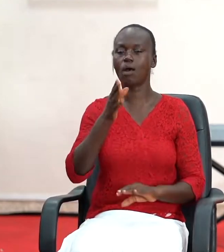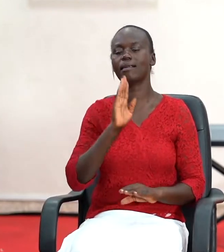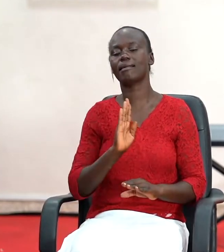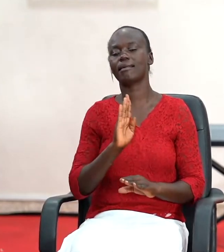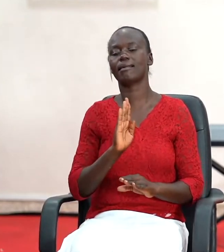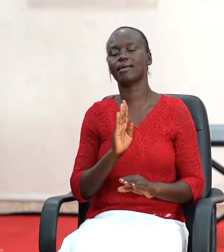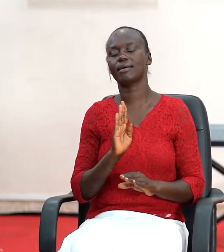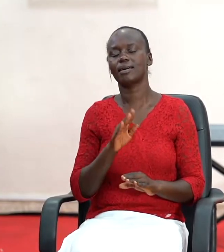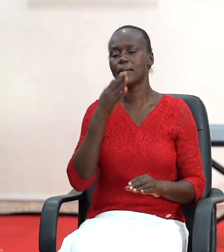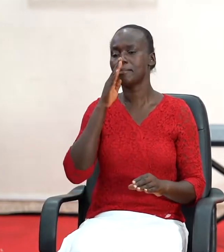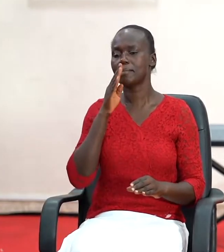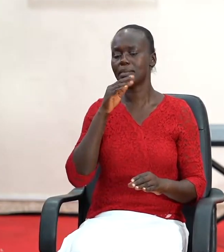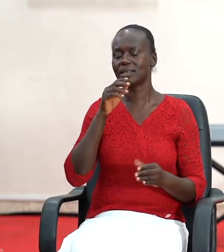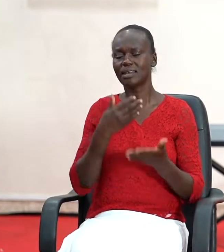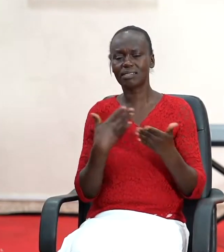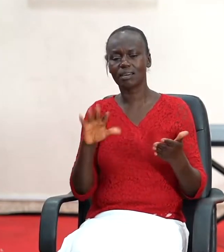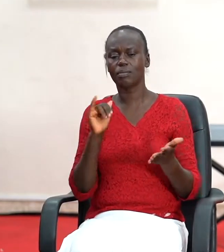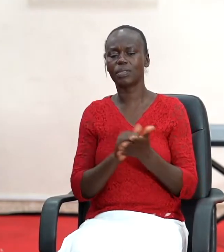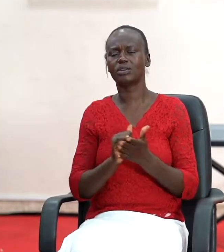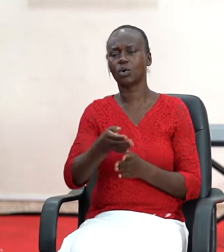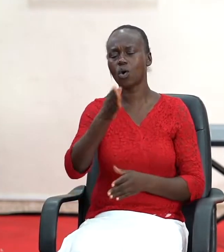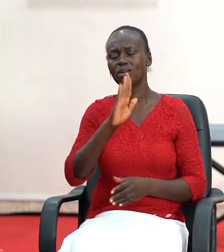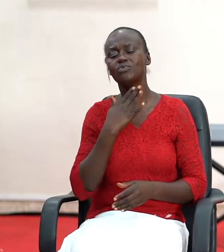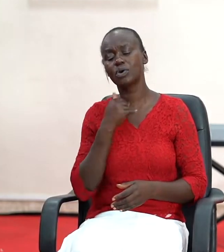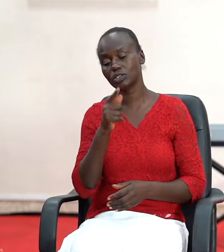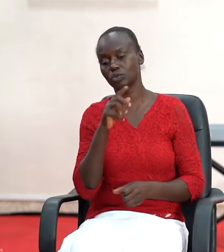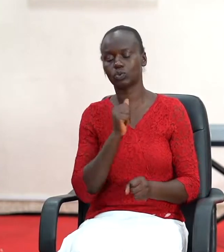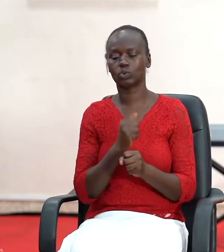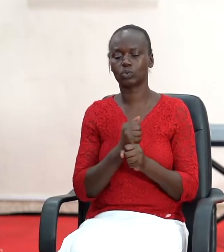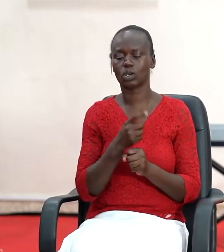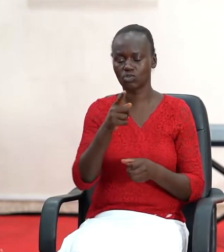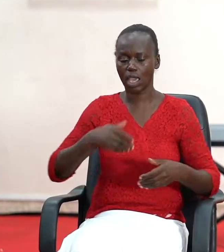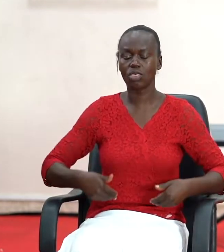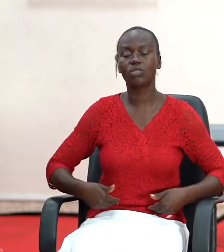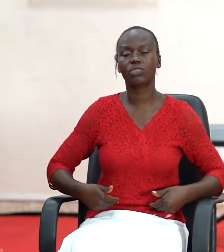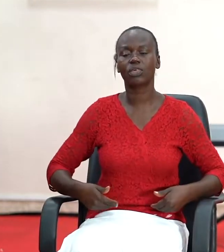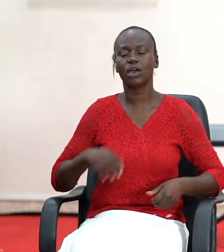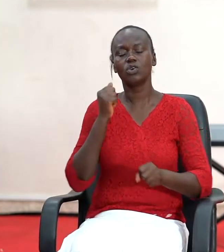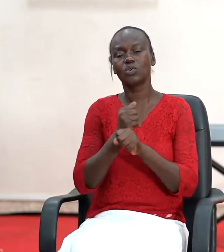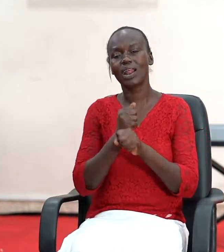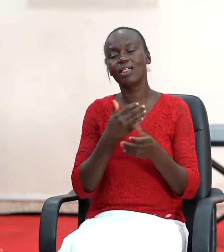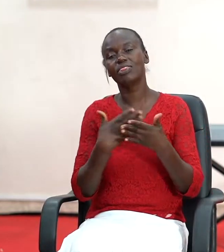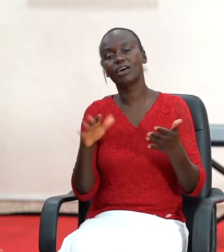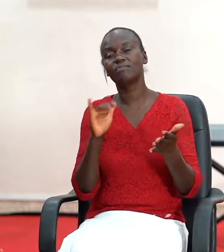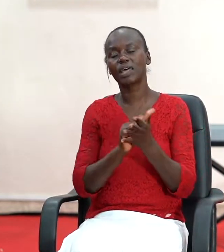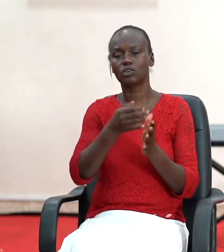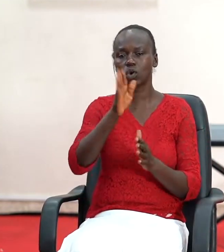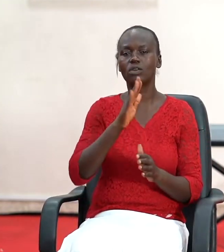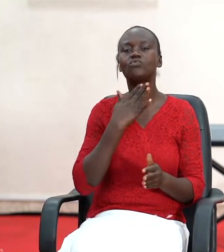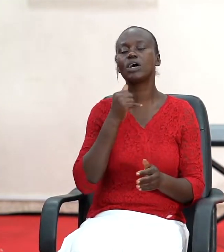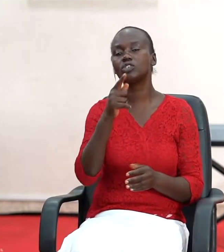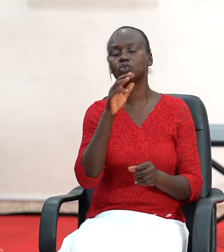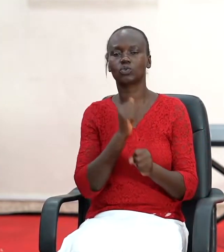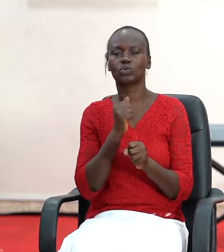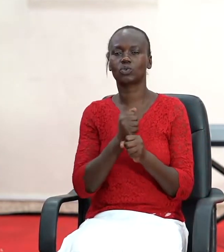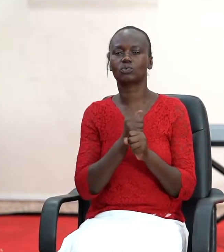will ya God. Ikuwe tu ni ile kitu God anaweza taka ufanye. Wewe kama kijana, you know, fanya tu ile kitu God anaweza taka ufanye.